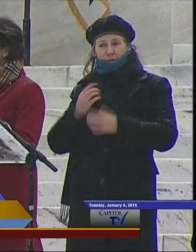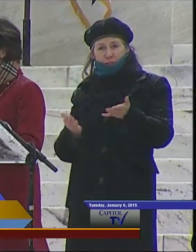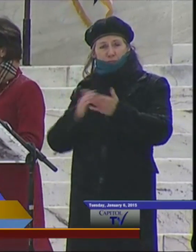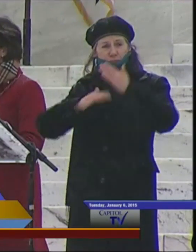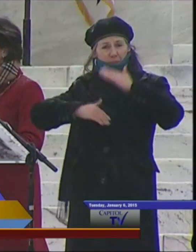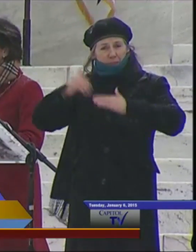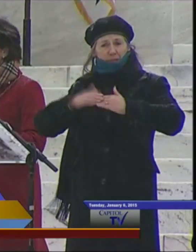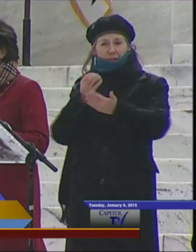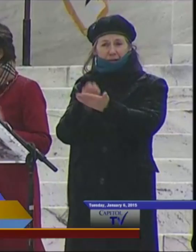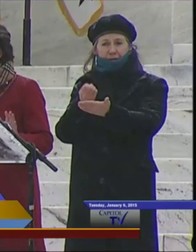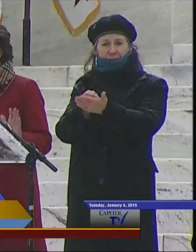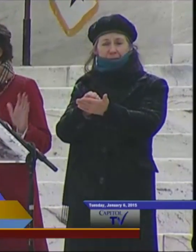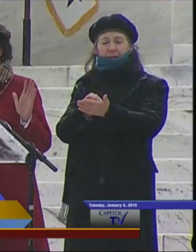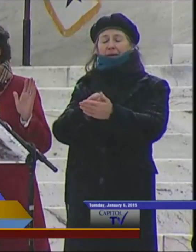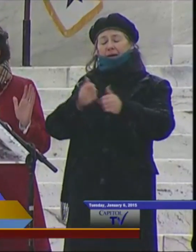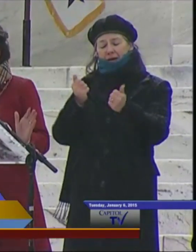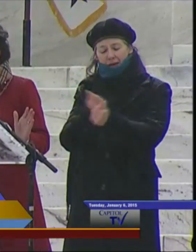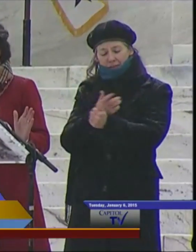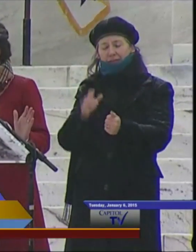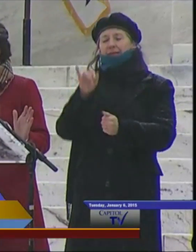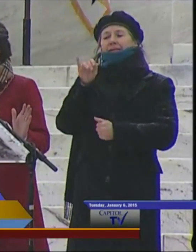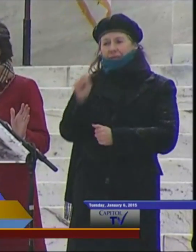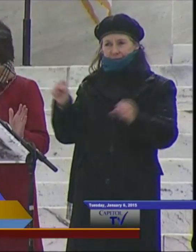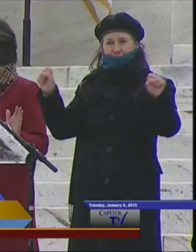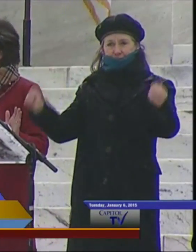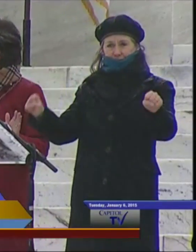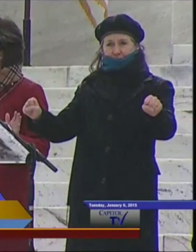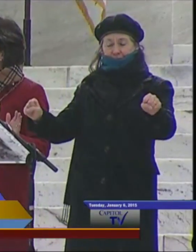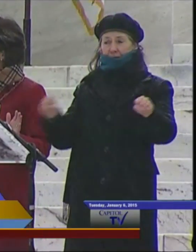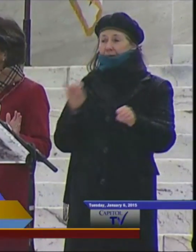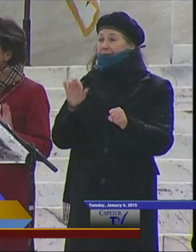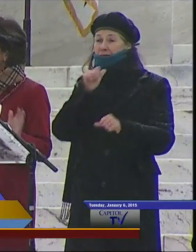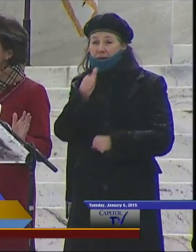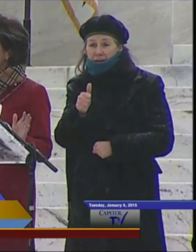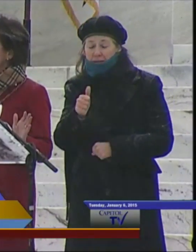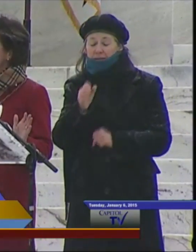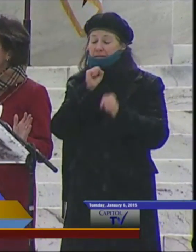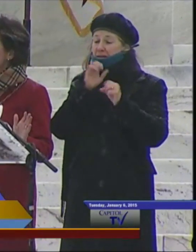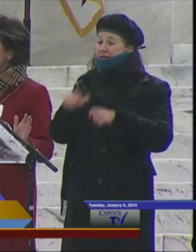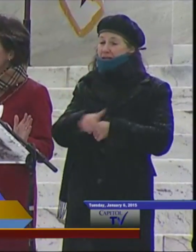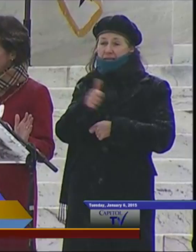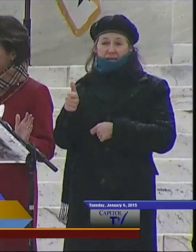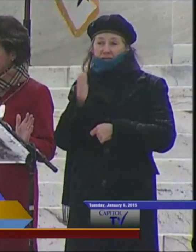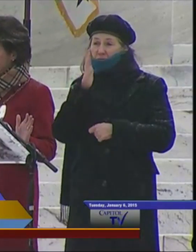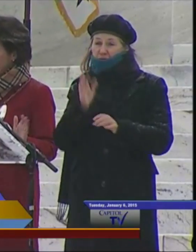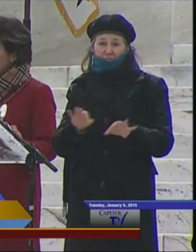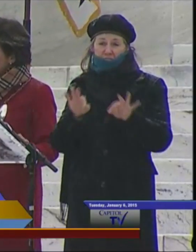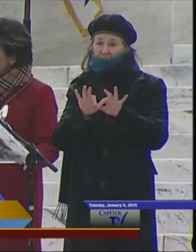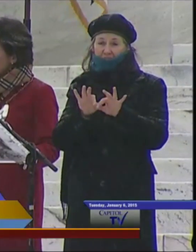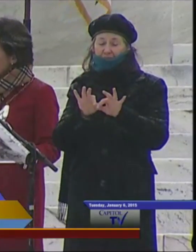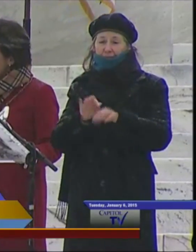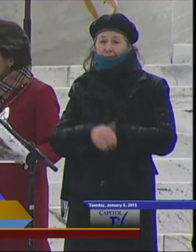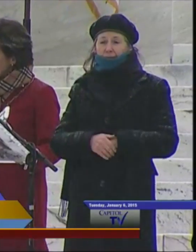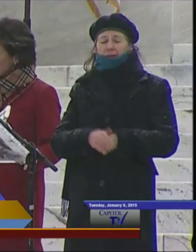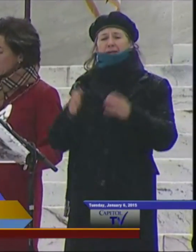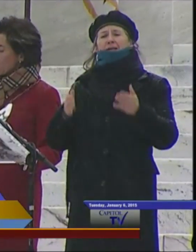this economy, everything is possible. And if we don't, nothing else is going to matter. Let's